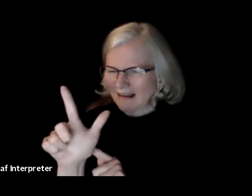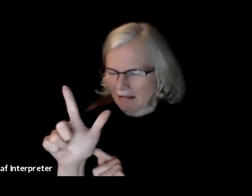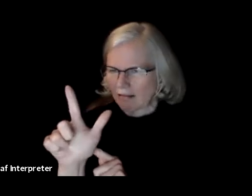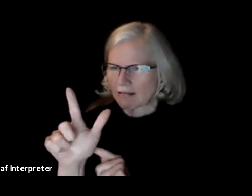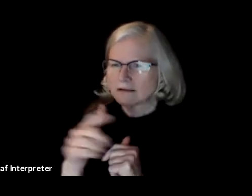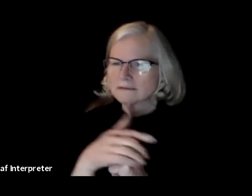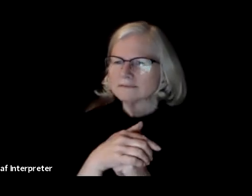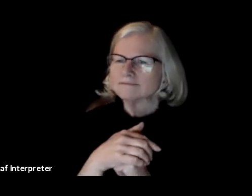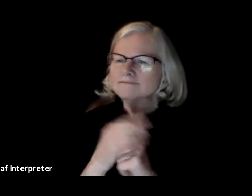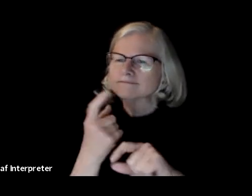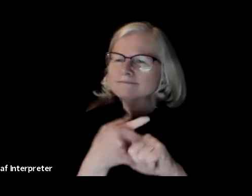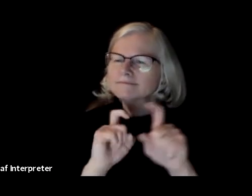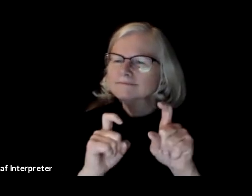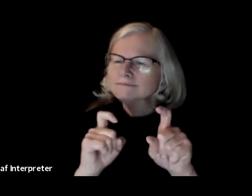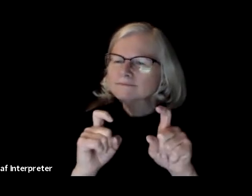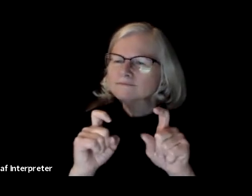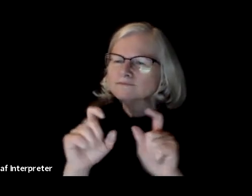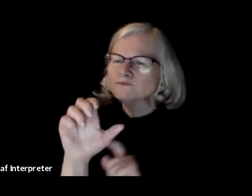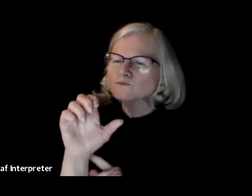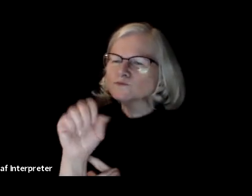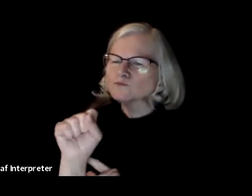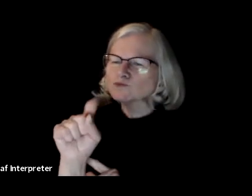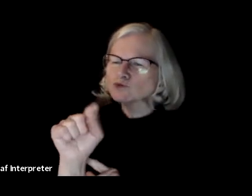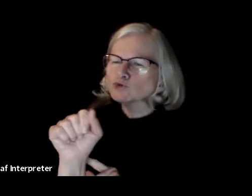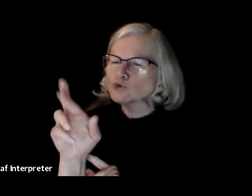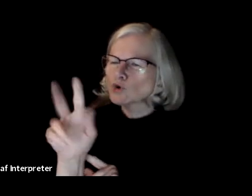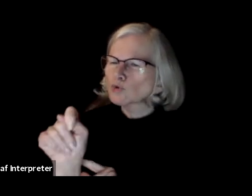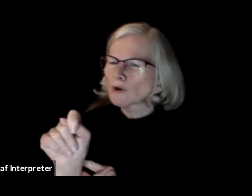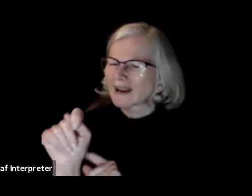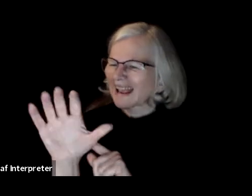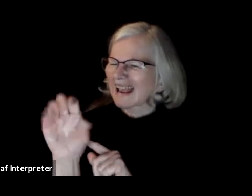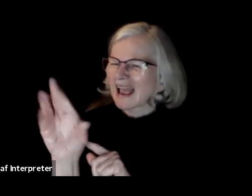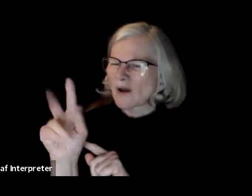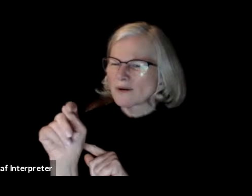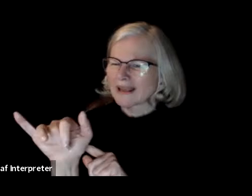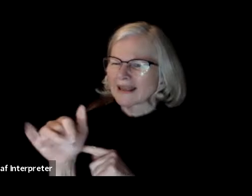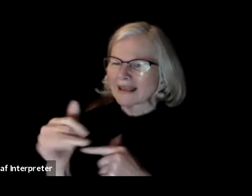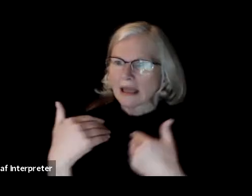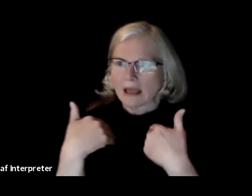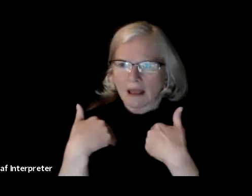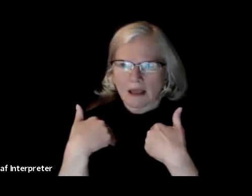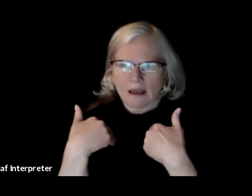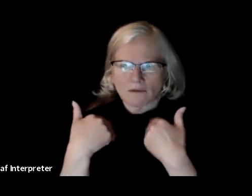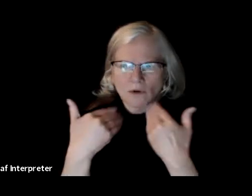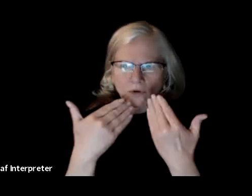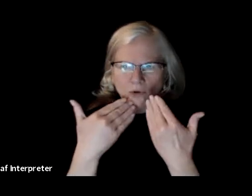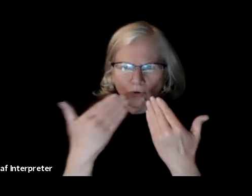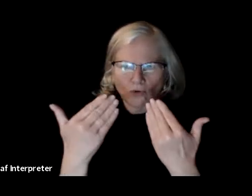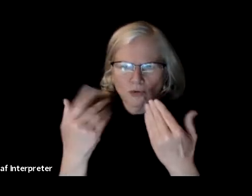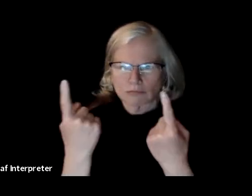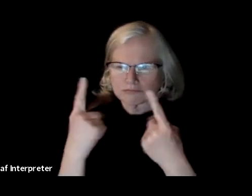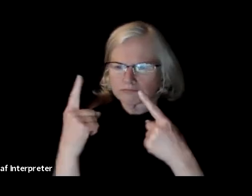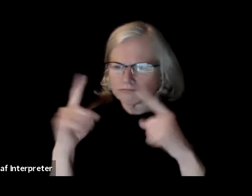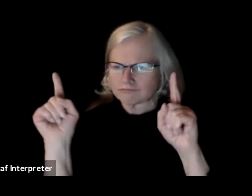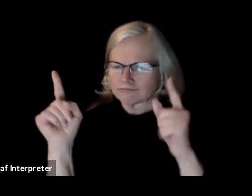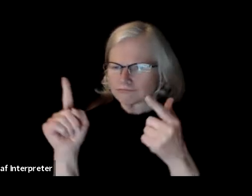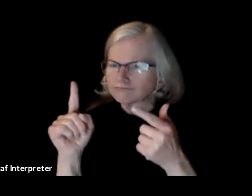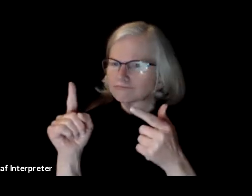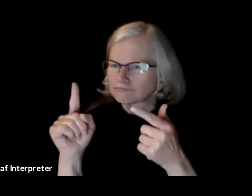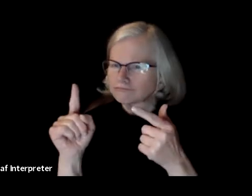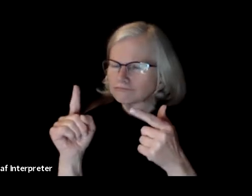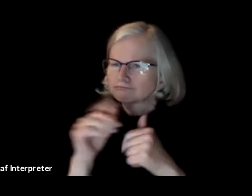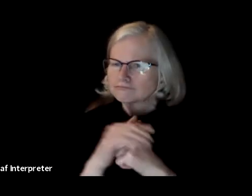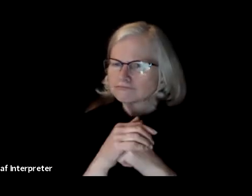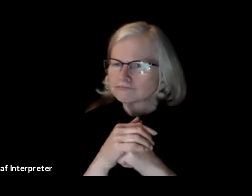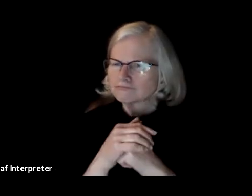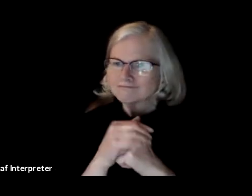and staff. And we think that for other providers and employers and other communities, long-term care and beyond long-term care, it's going to